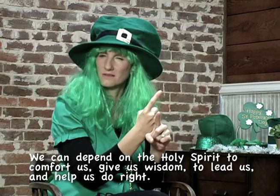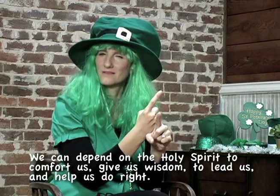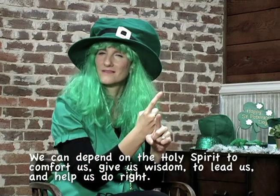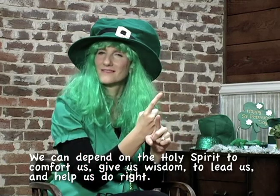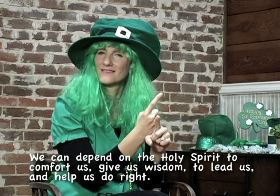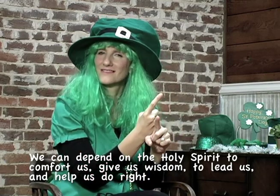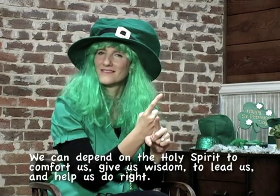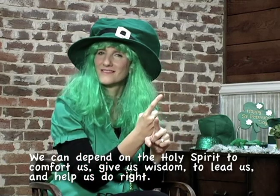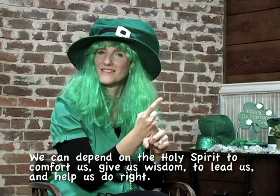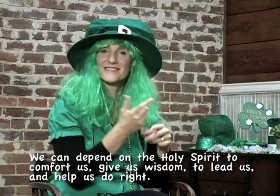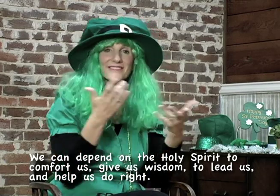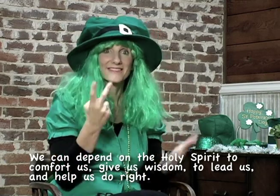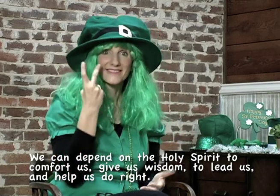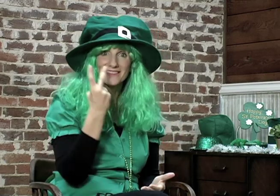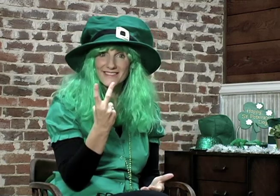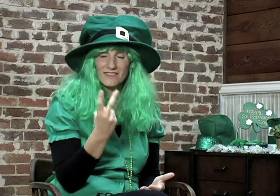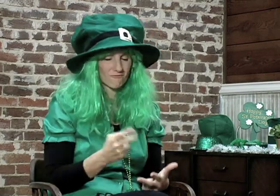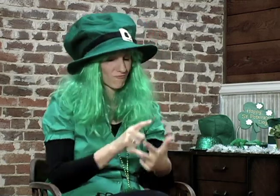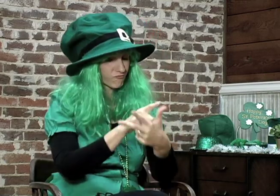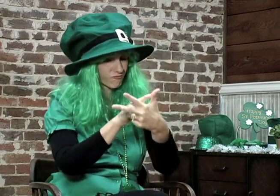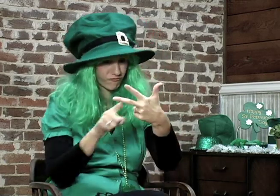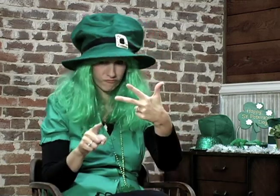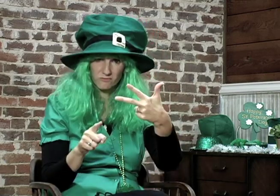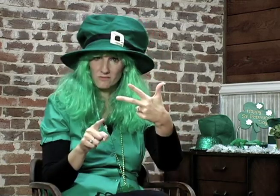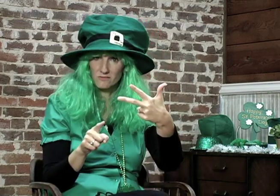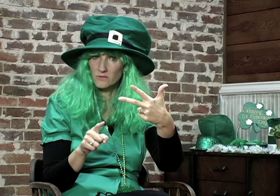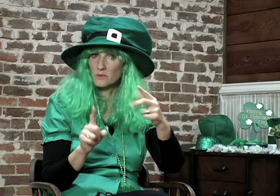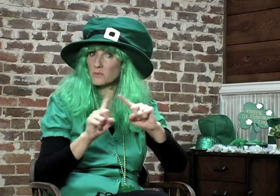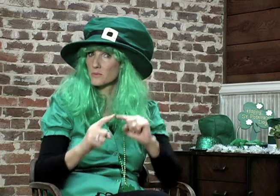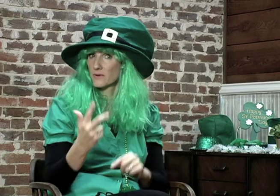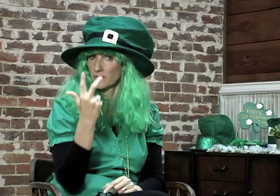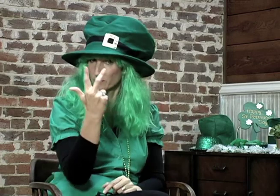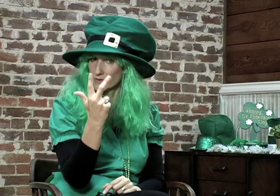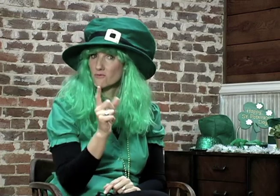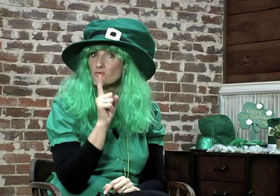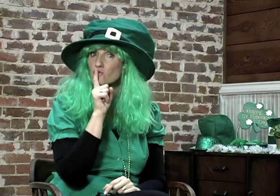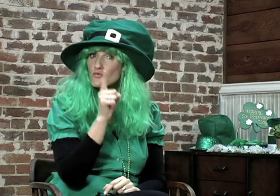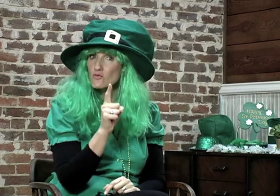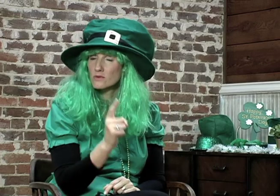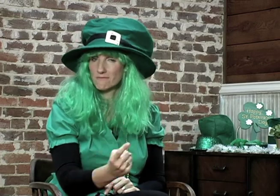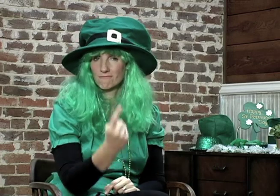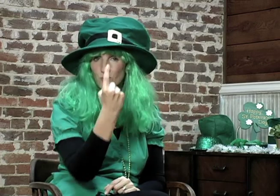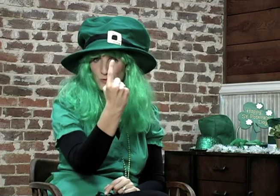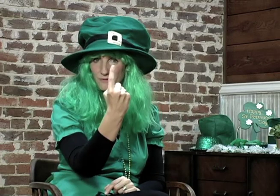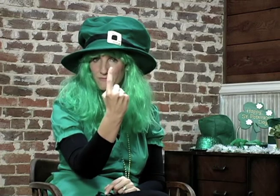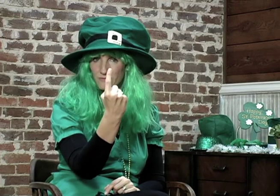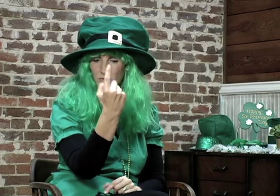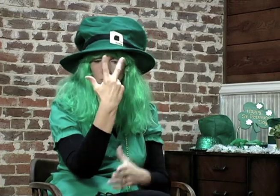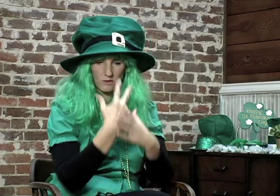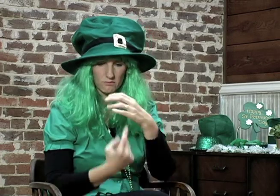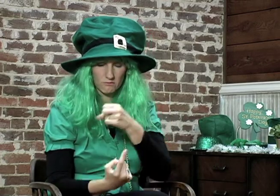can do what is right. You see, there are three, but those three are truly